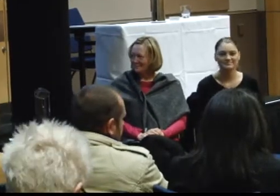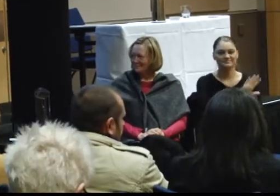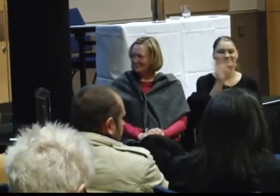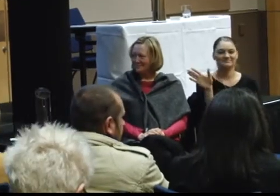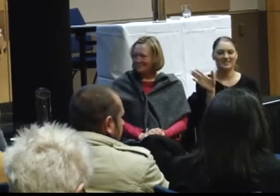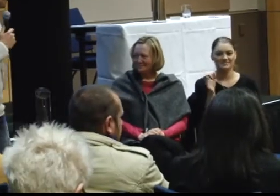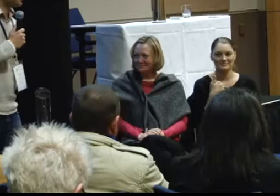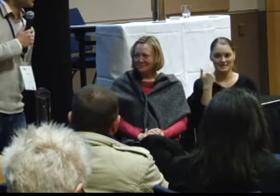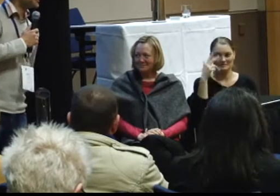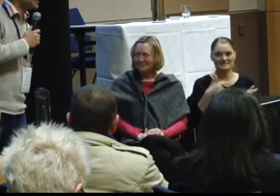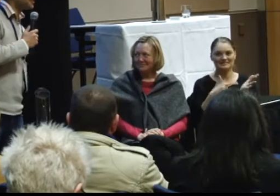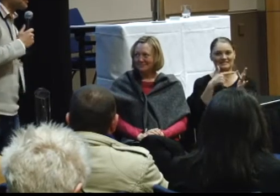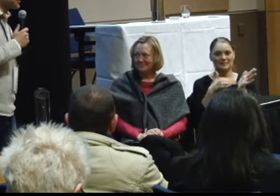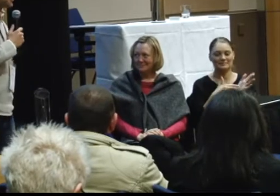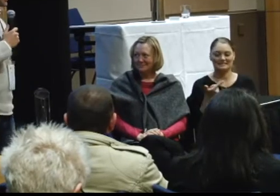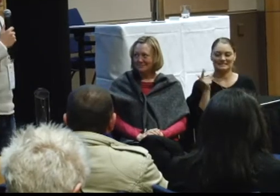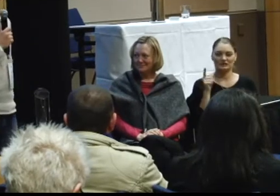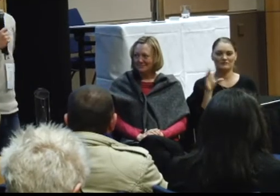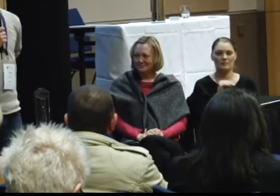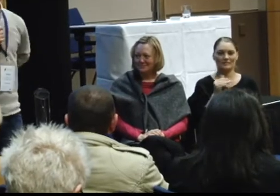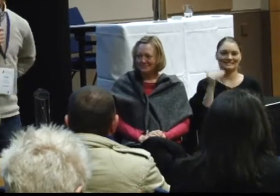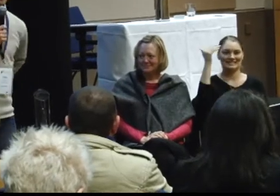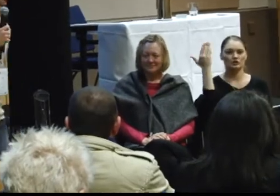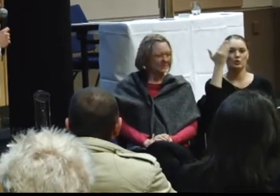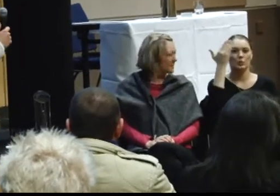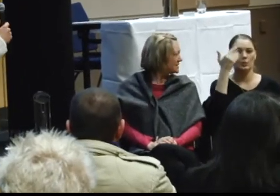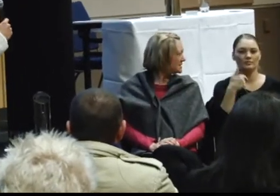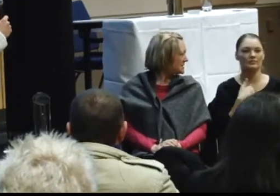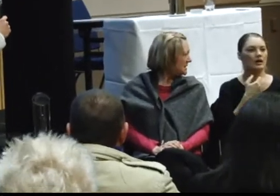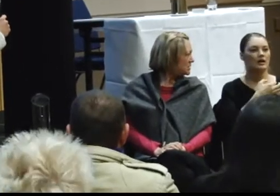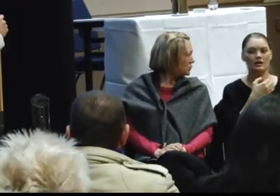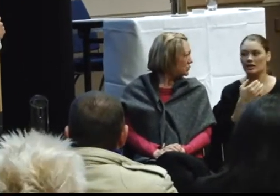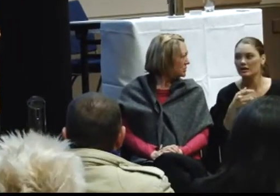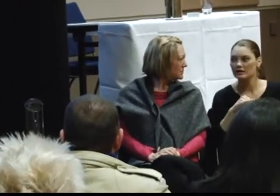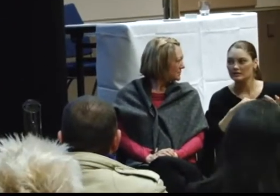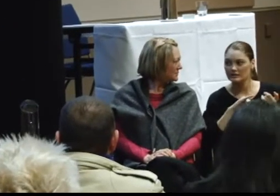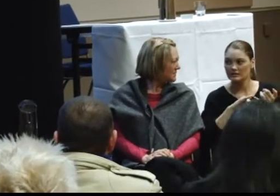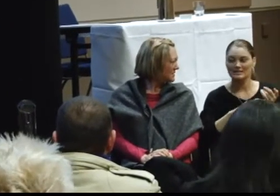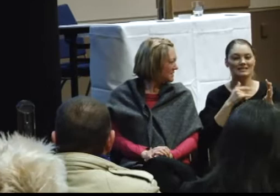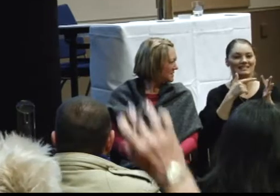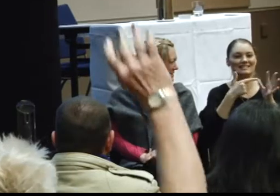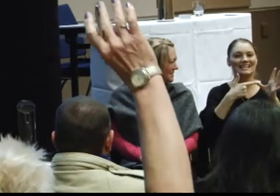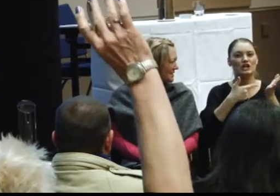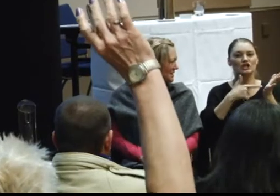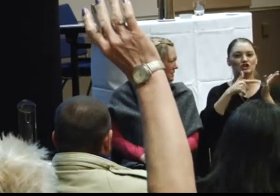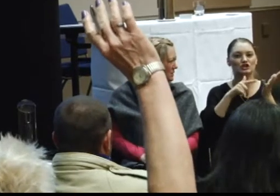Hi, I'm Tim. I'm a teacher from CTUN School. Can I just get a show of hands if you're a citizen?